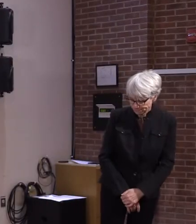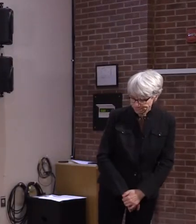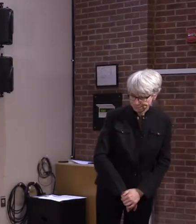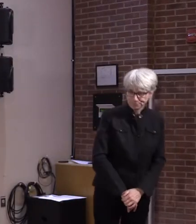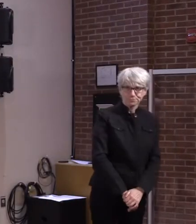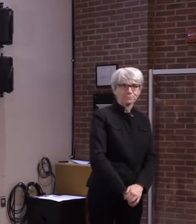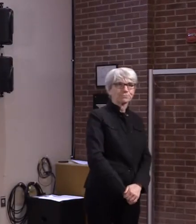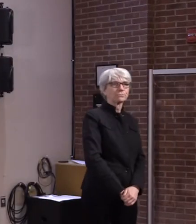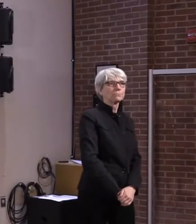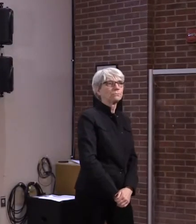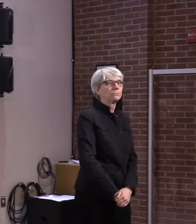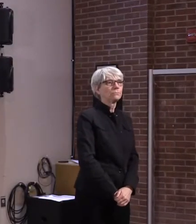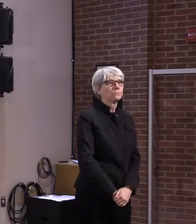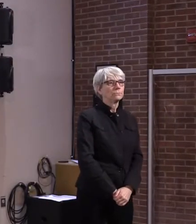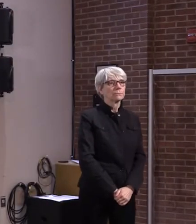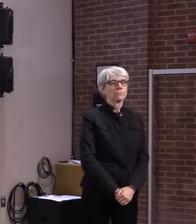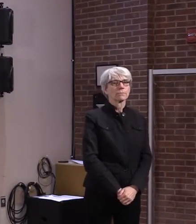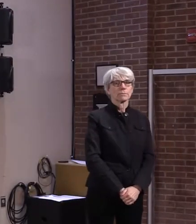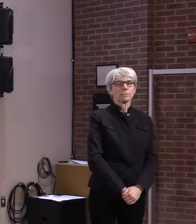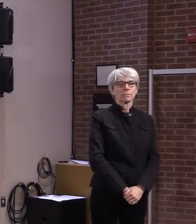that.